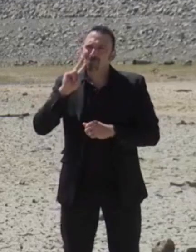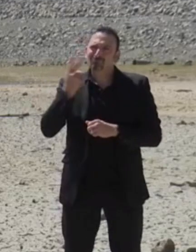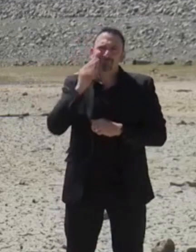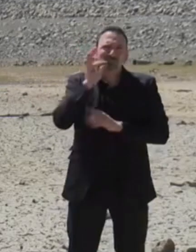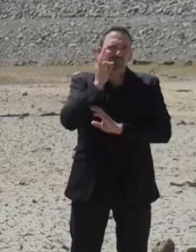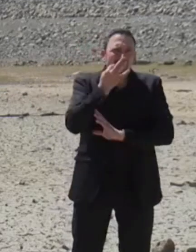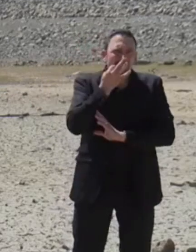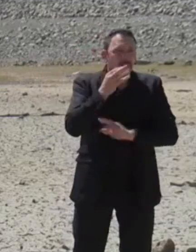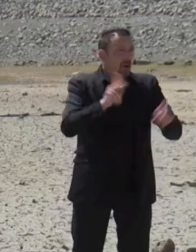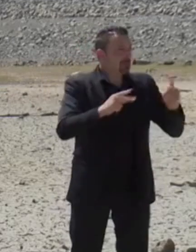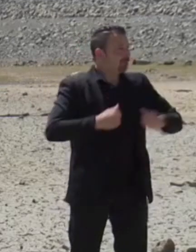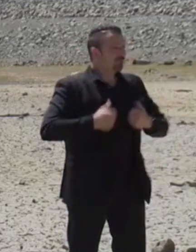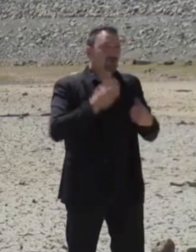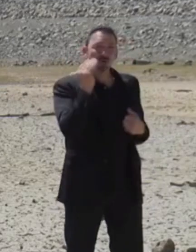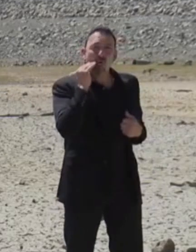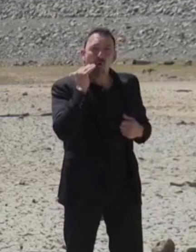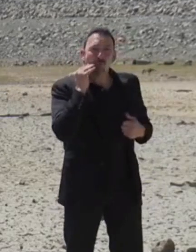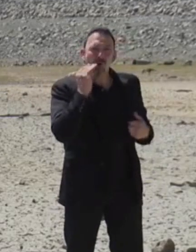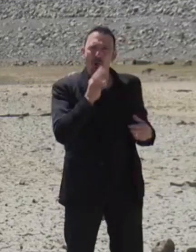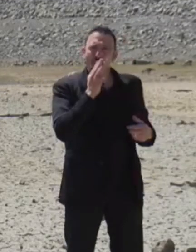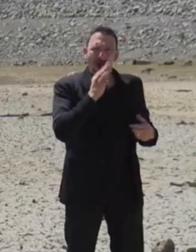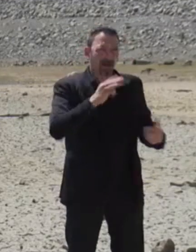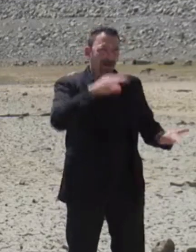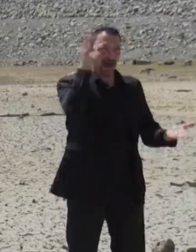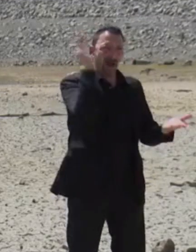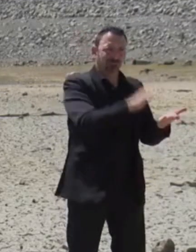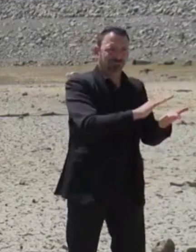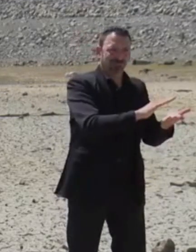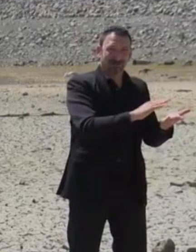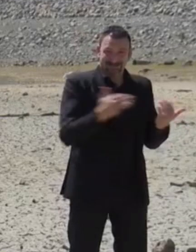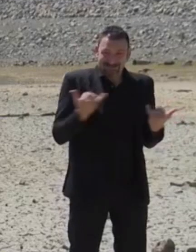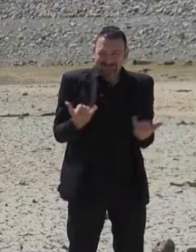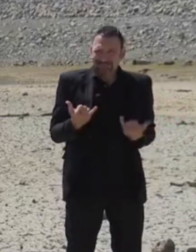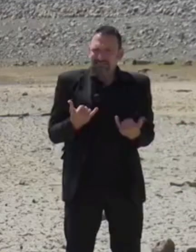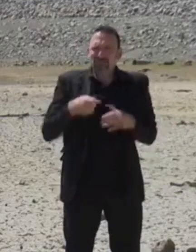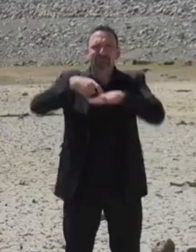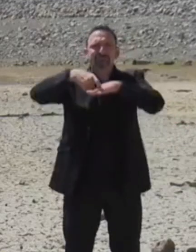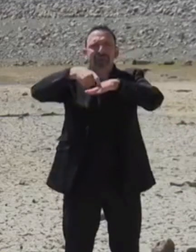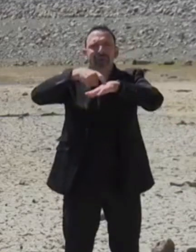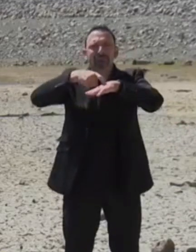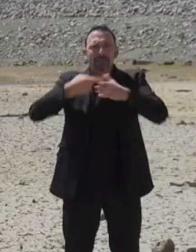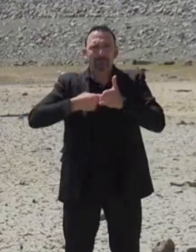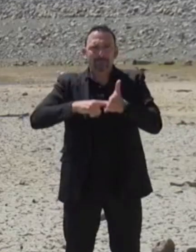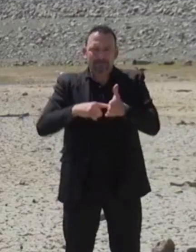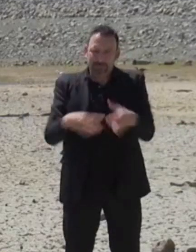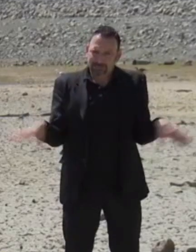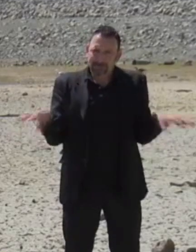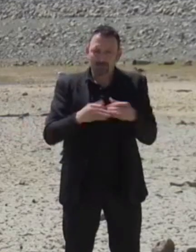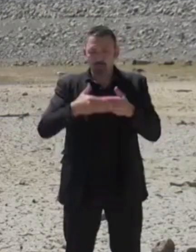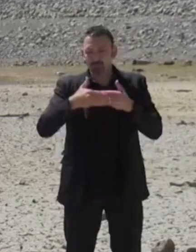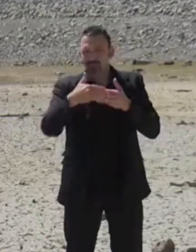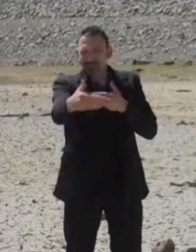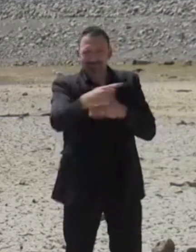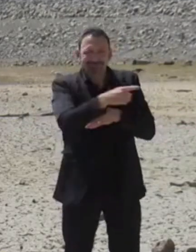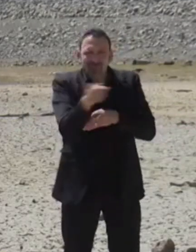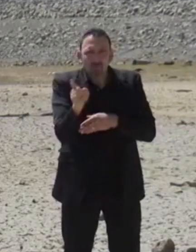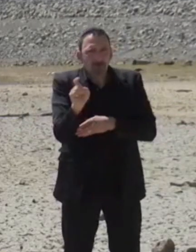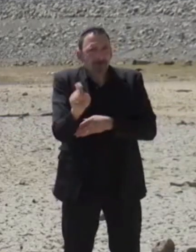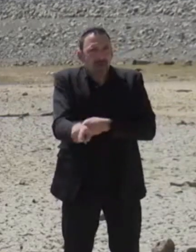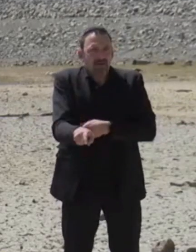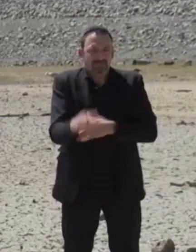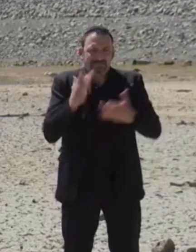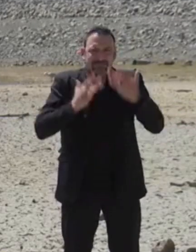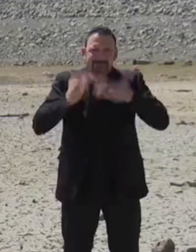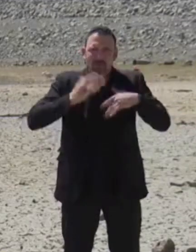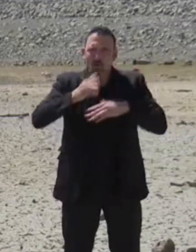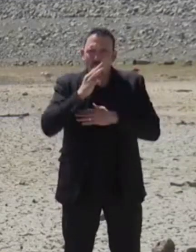potable water. This is just the tip of the iceberg here. So conservation moving forward, working with our partners at the state,